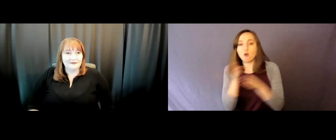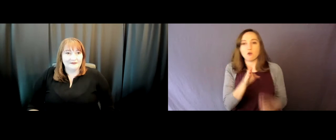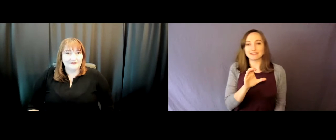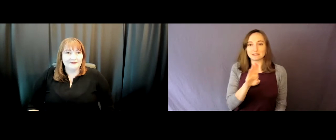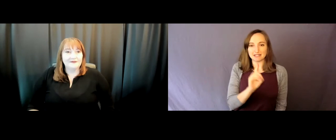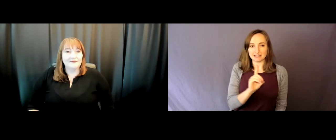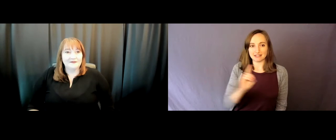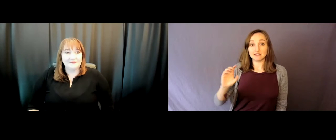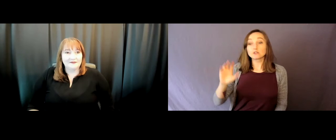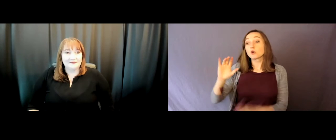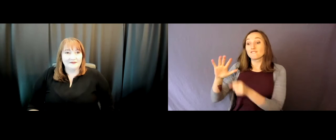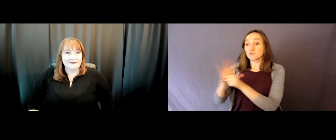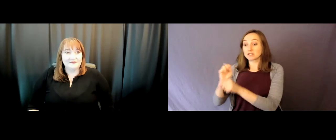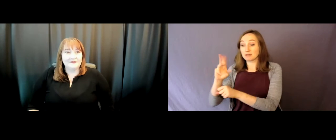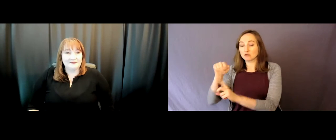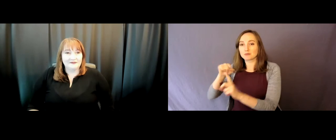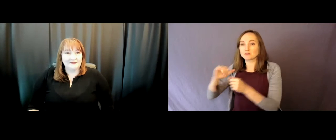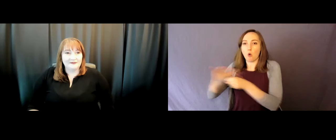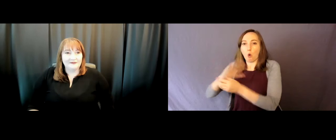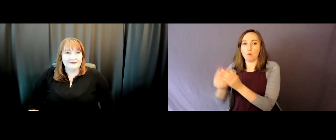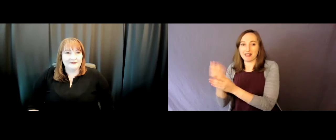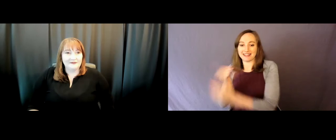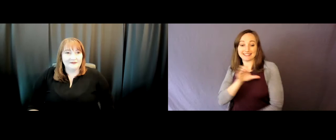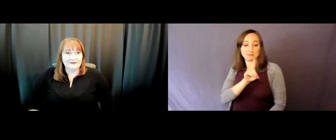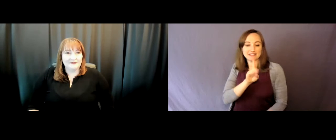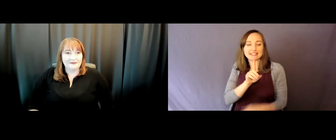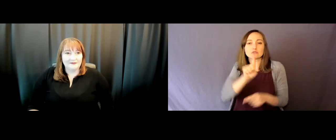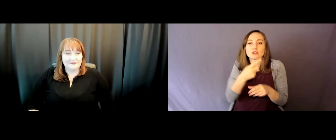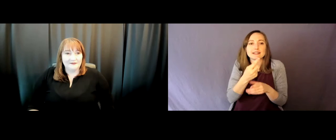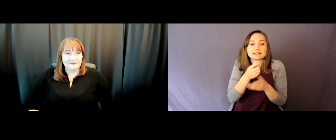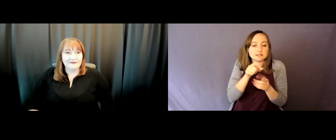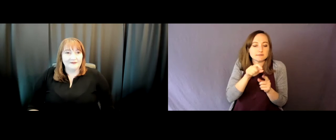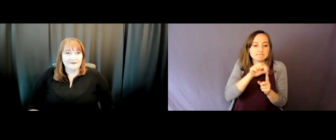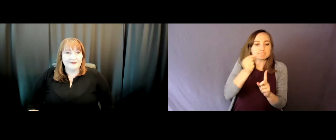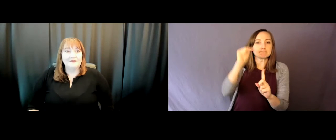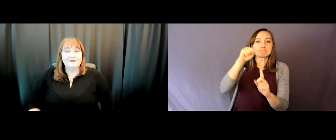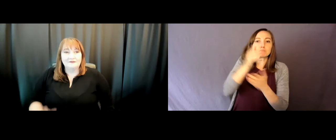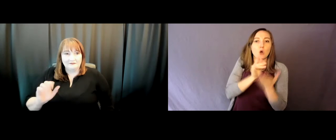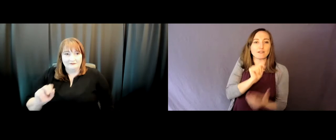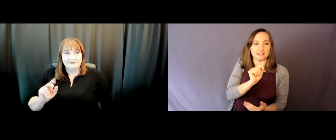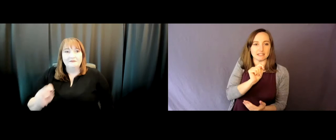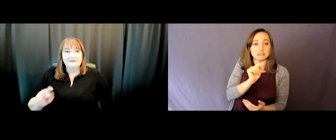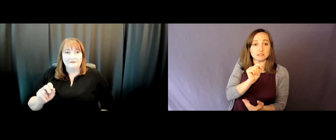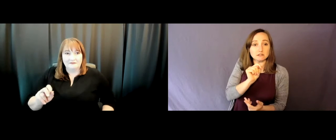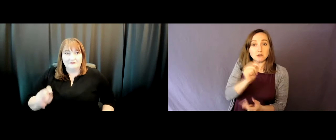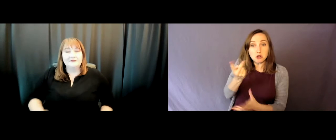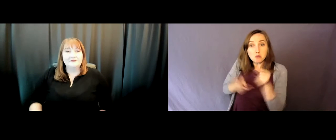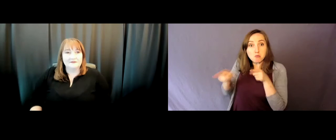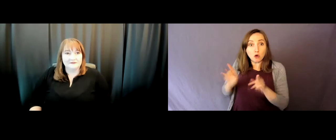hemp is the whole hemp plant and CBD is just one part of it. And they both are great. Okay. But the real thing